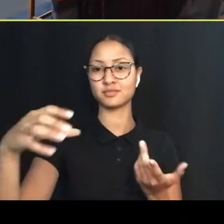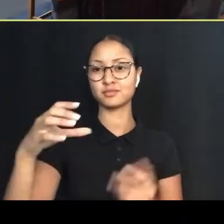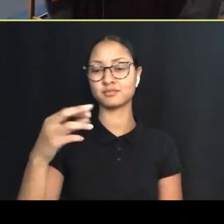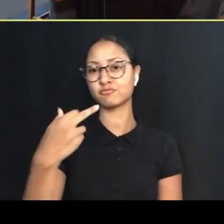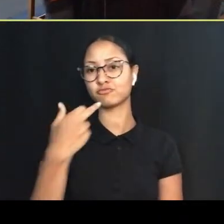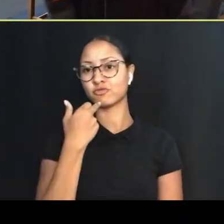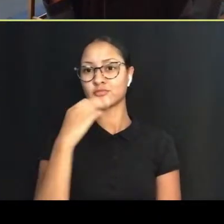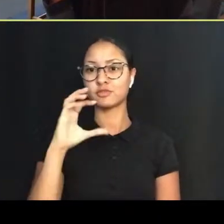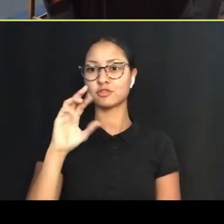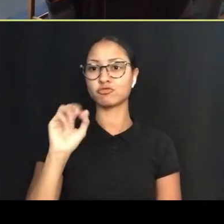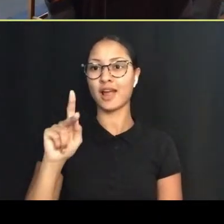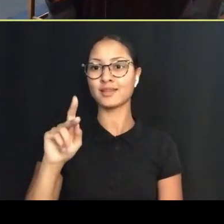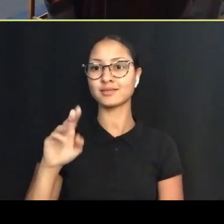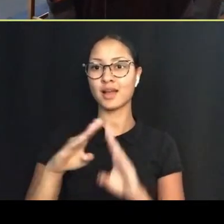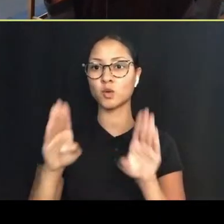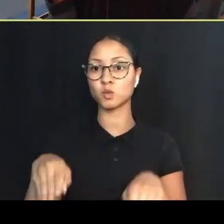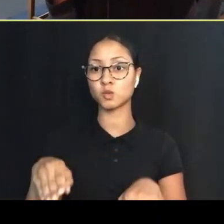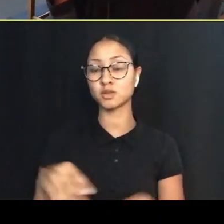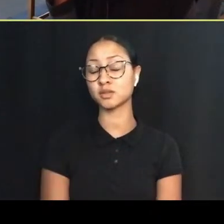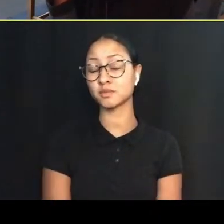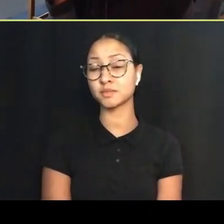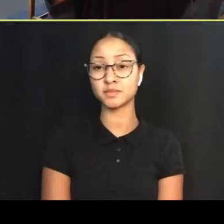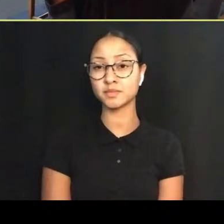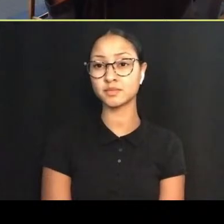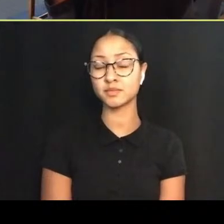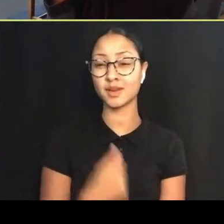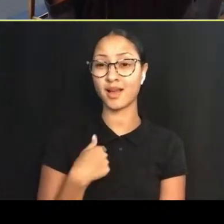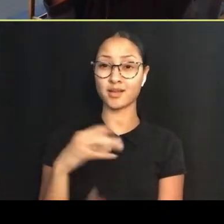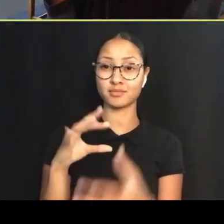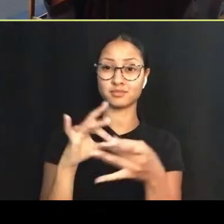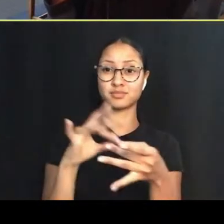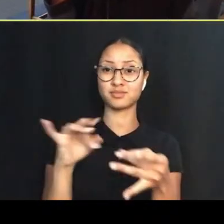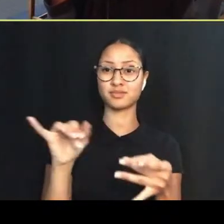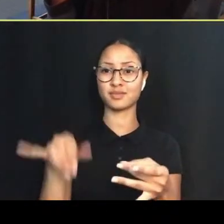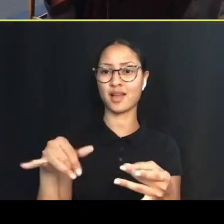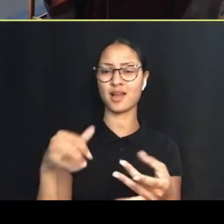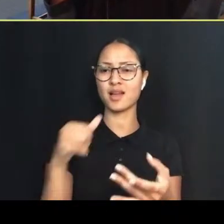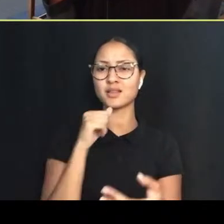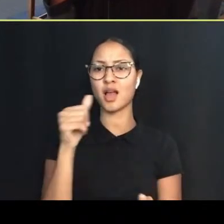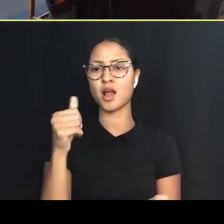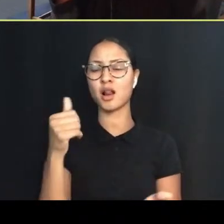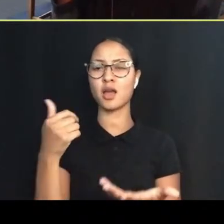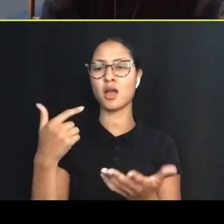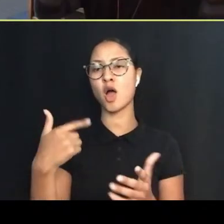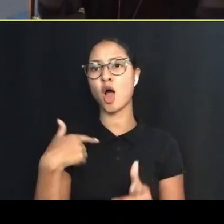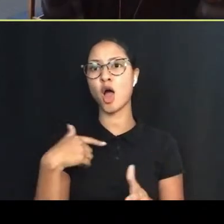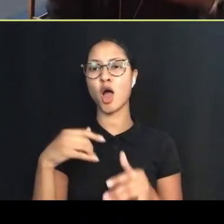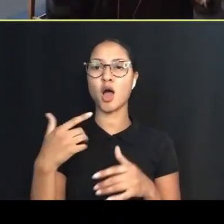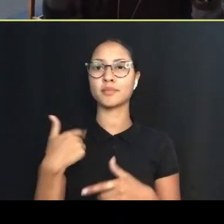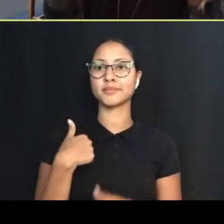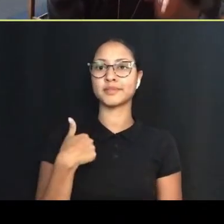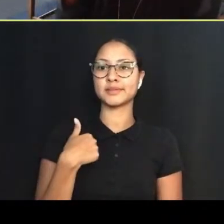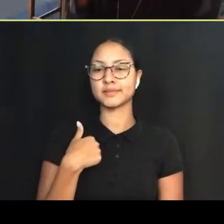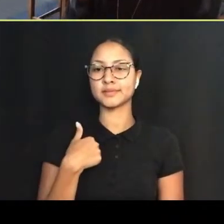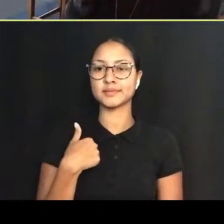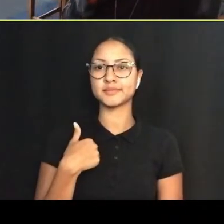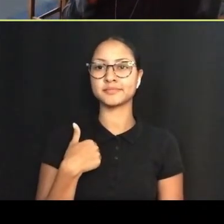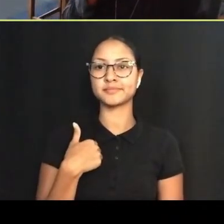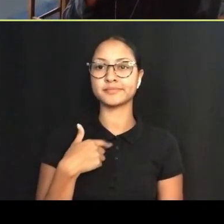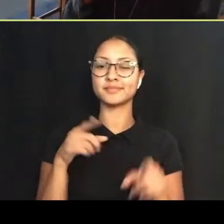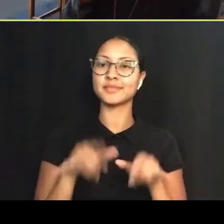And I say that as like, not like, oh, what is the woe is me Black story, but in terms of culture, like it's also that